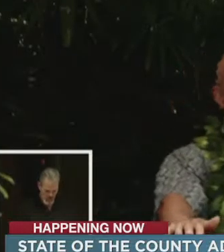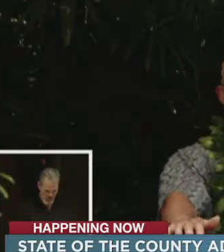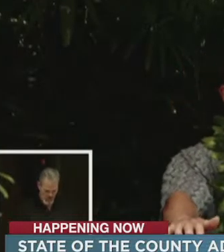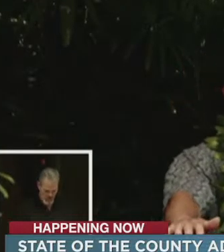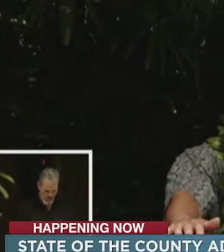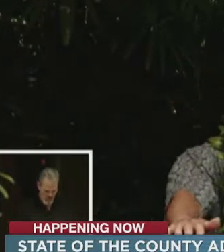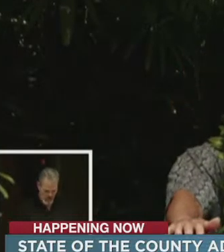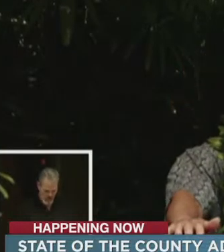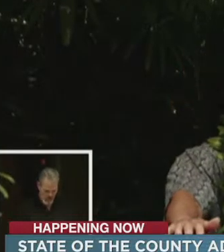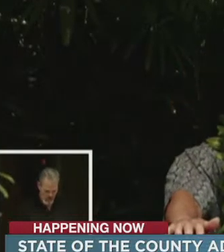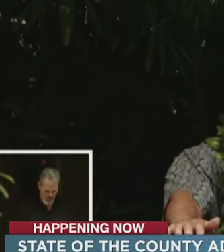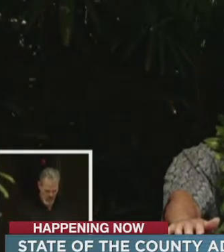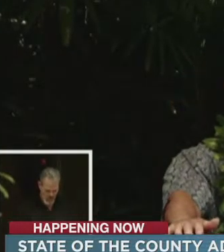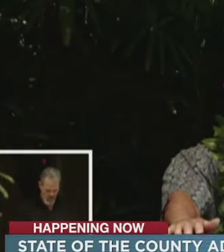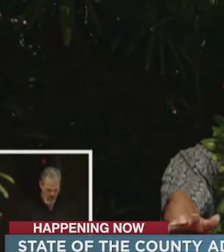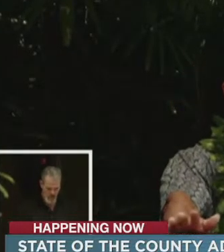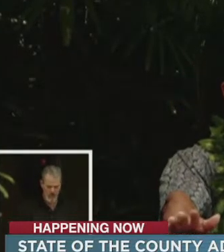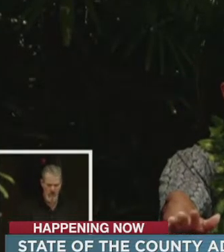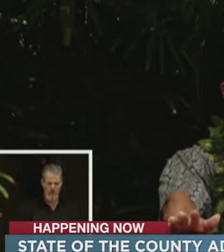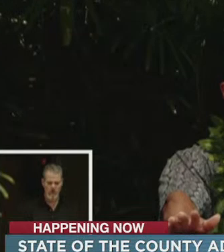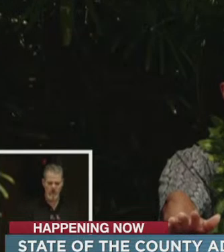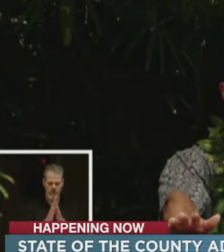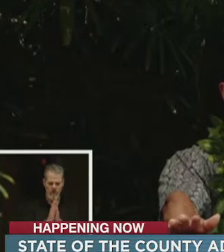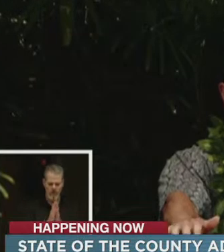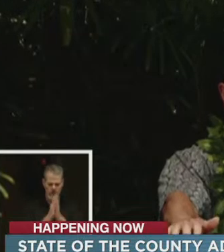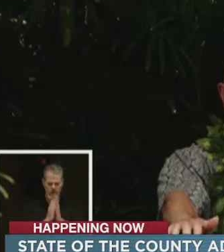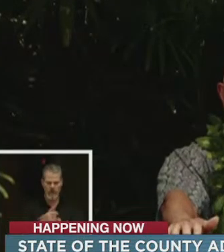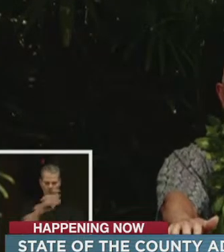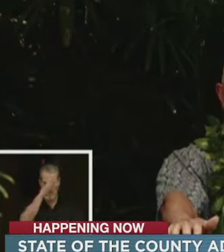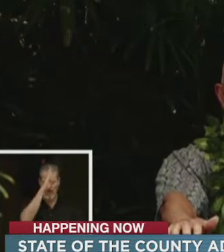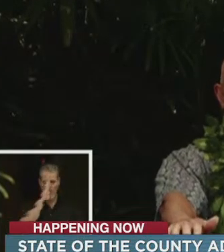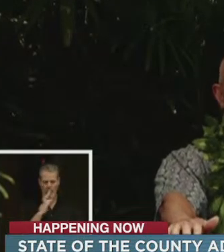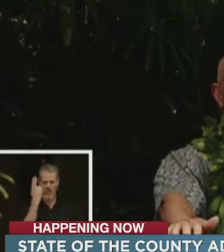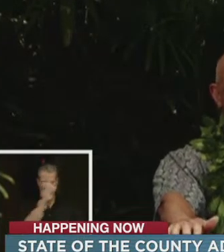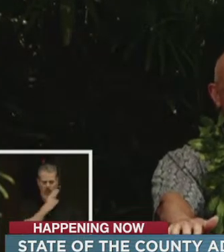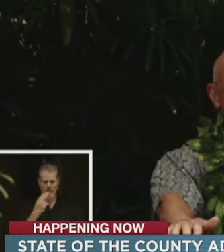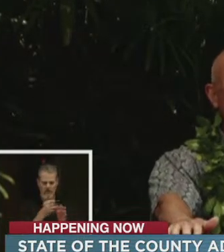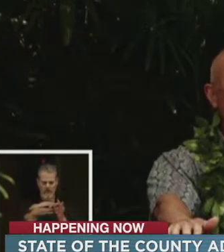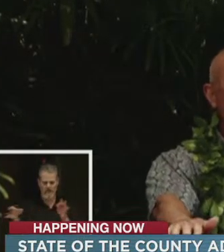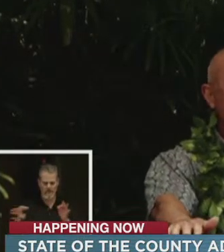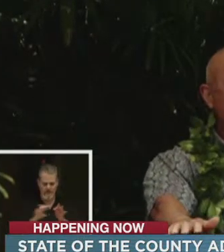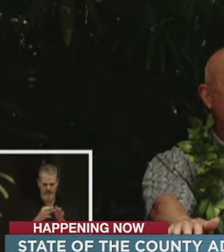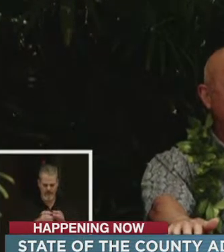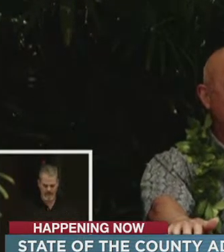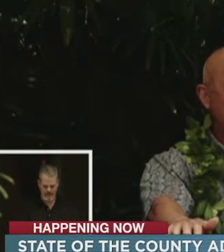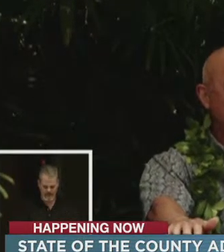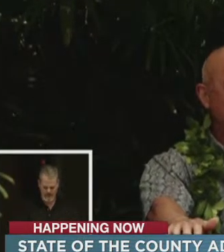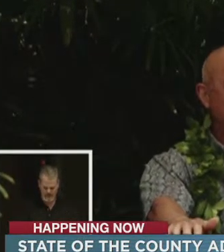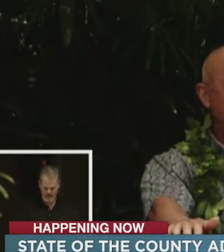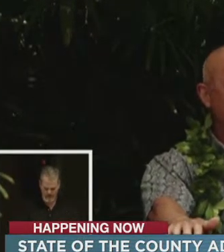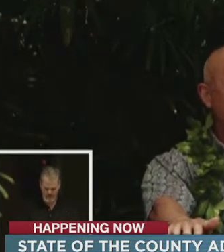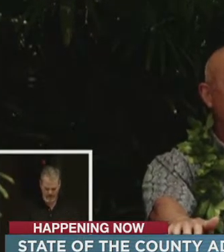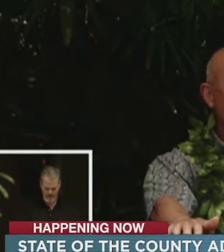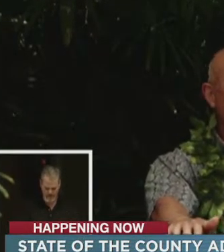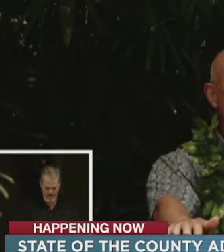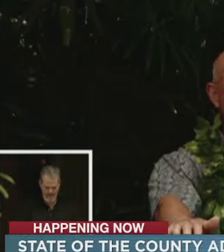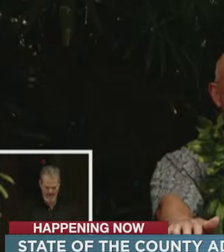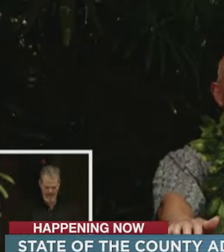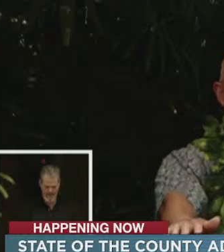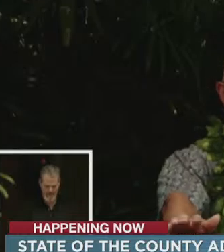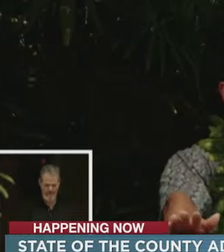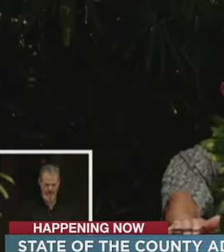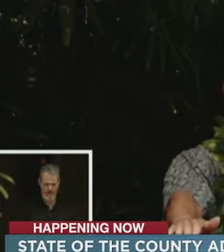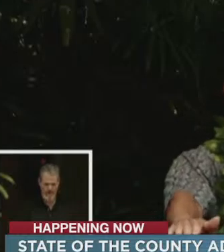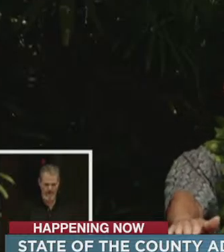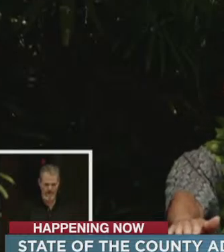Give us one moment, folks, as we work out the technical difficulties here with the audio. Please stay tuned as we figure out what's going